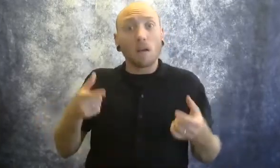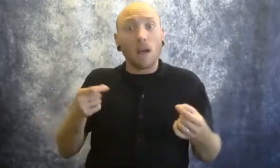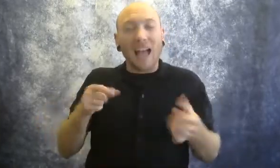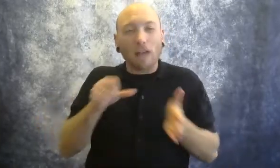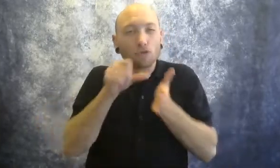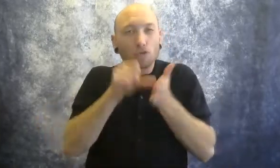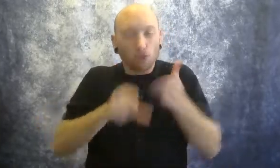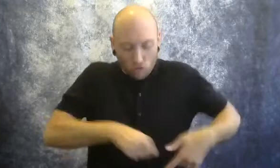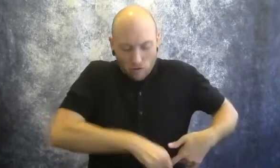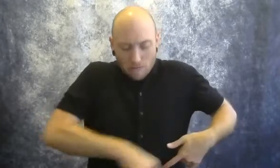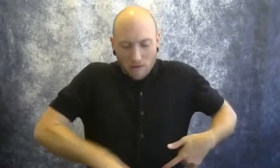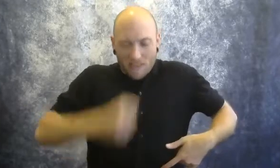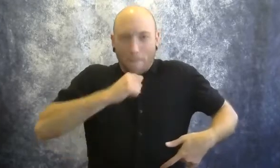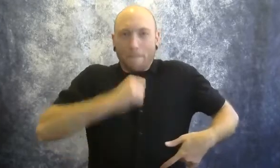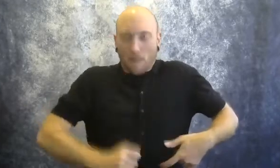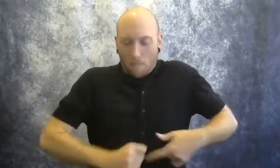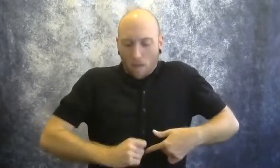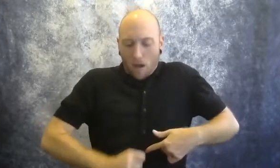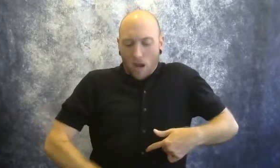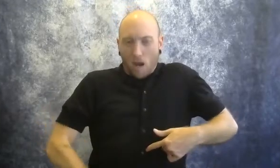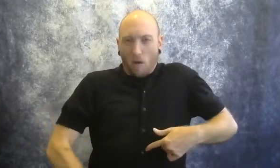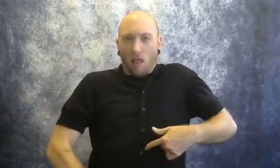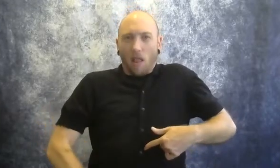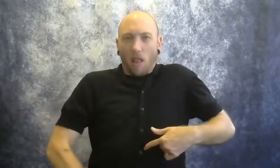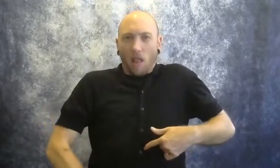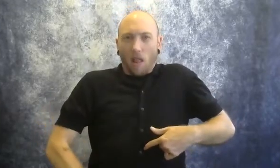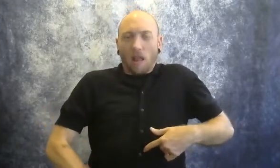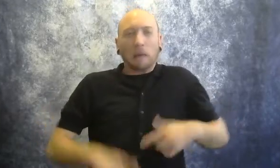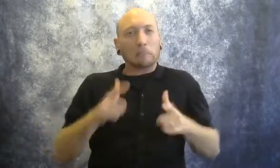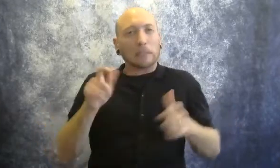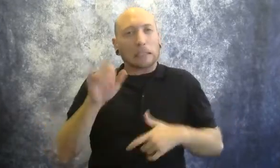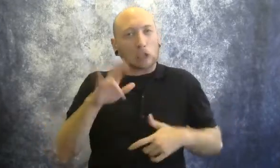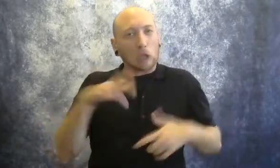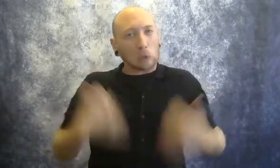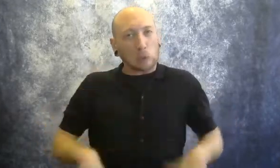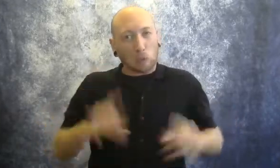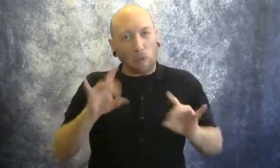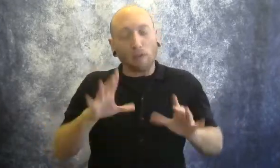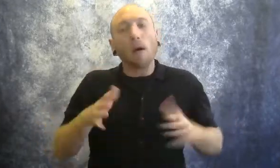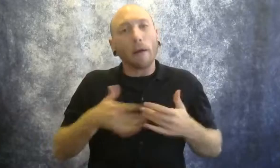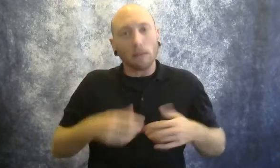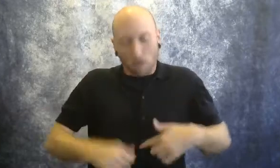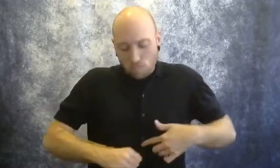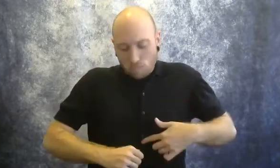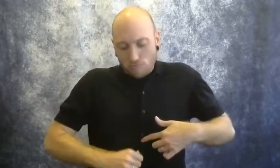I'm getting to is they had to do an exploratory operation, which they cut down the middle. Hideous, hideous scar, by the